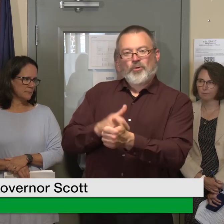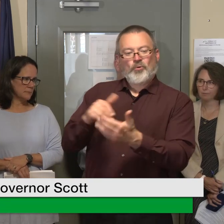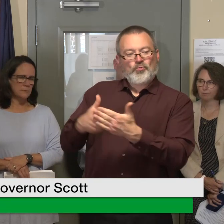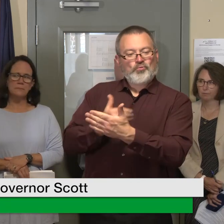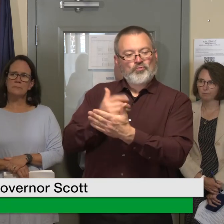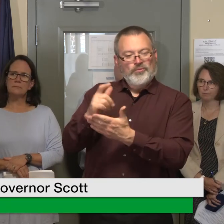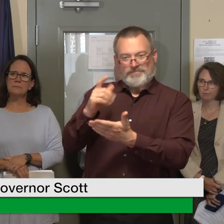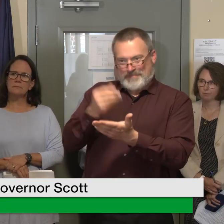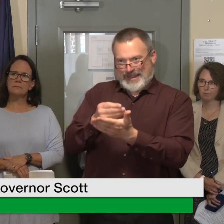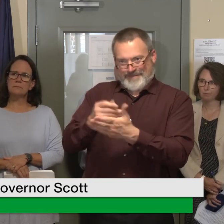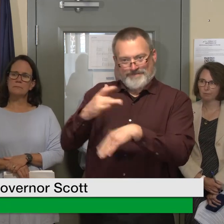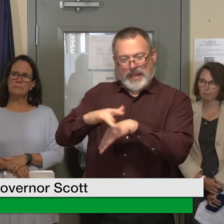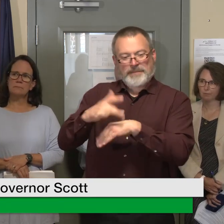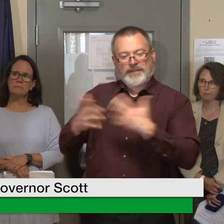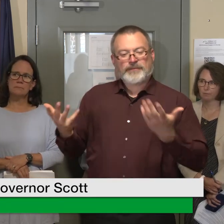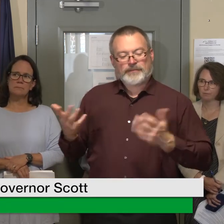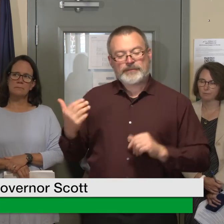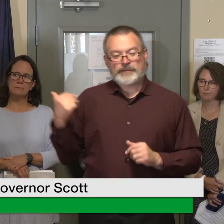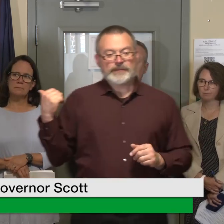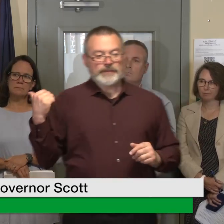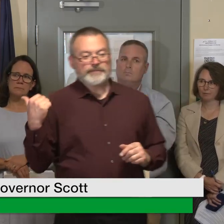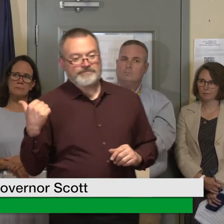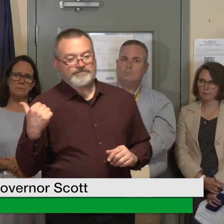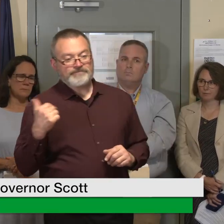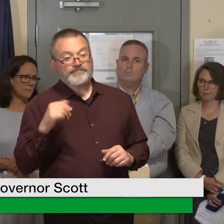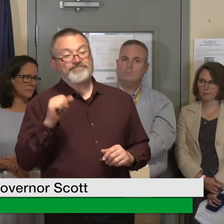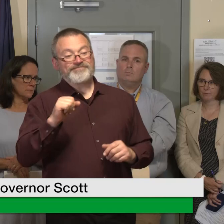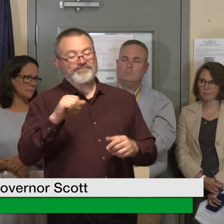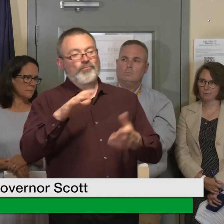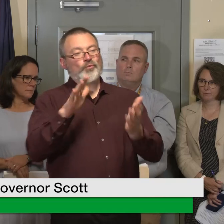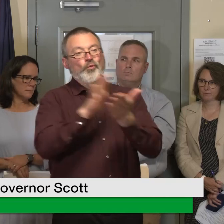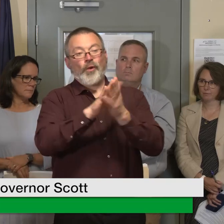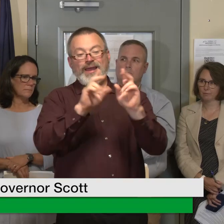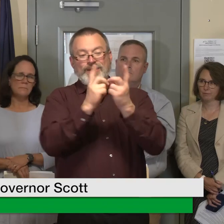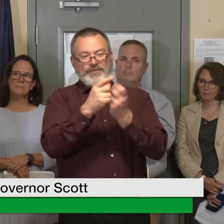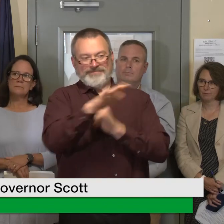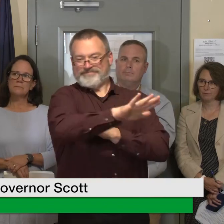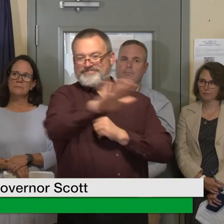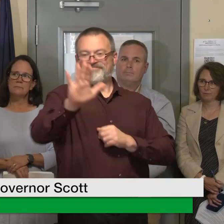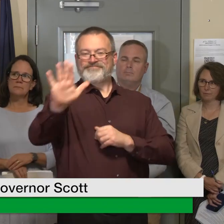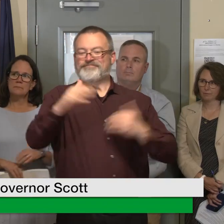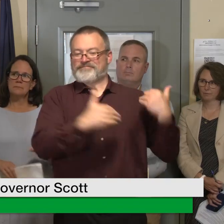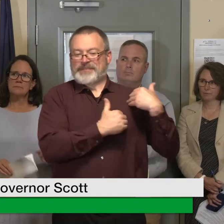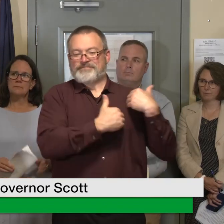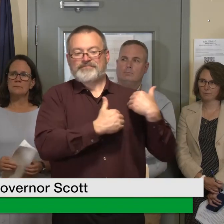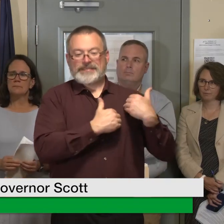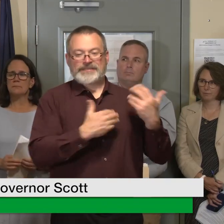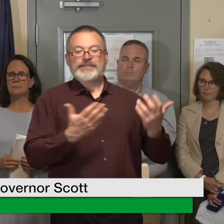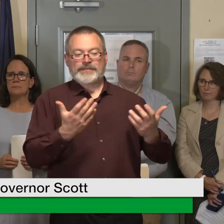them. Well, it's on the school districts at this point. Even though